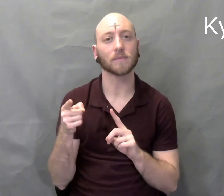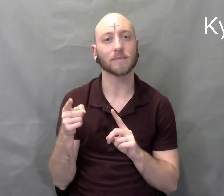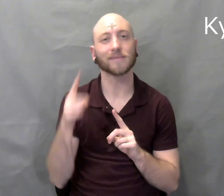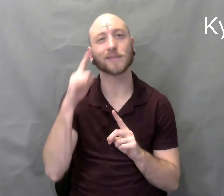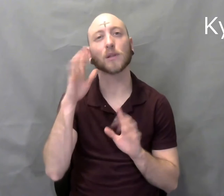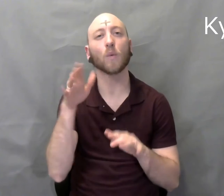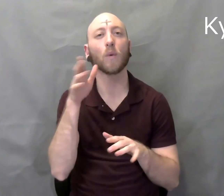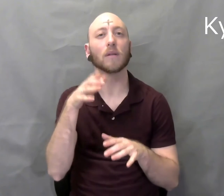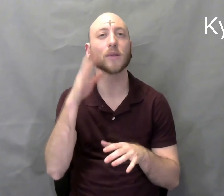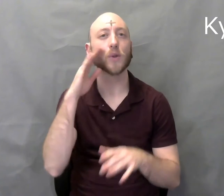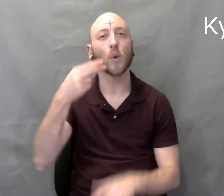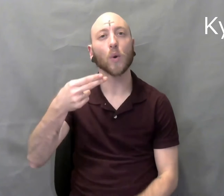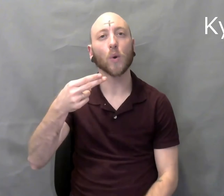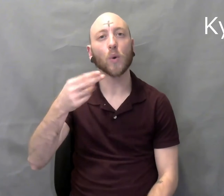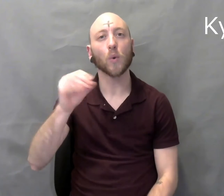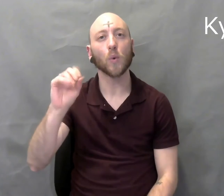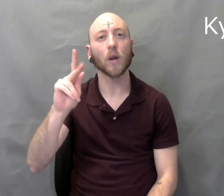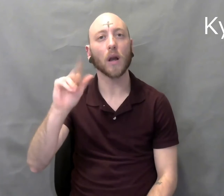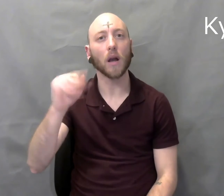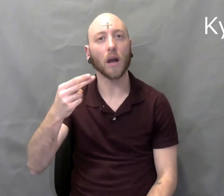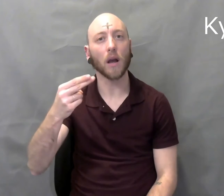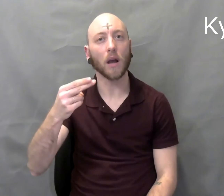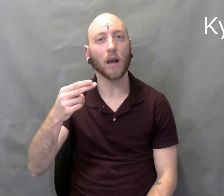bar that on Wednesday nights,